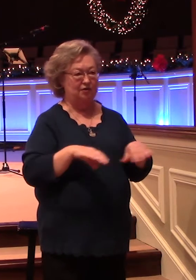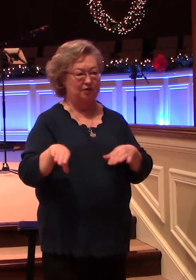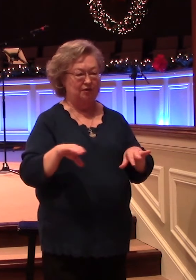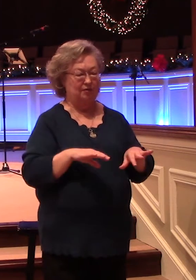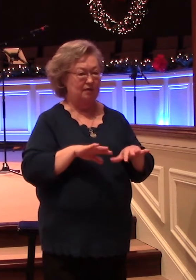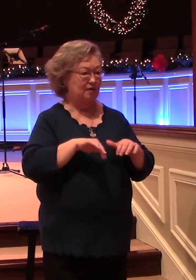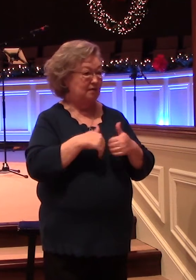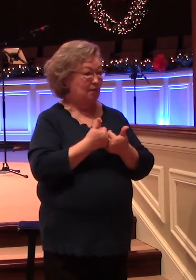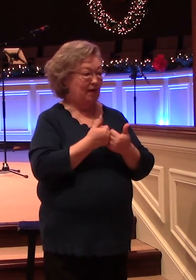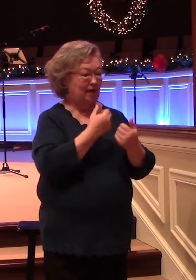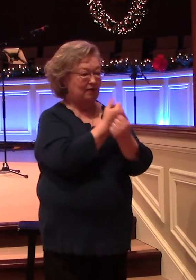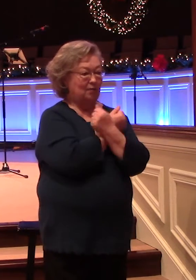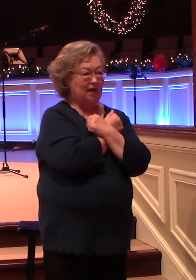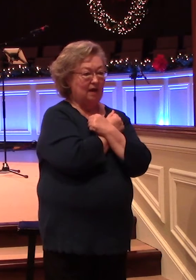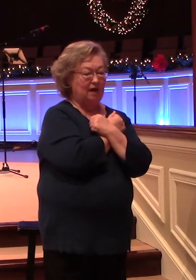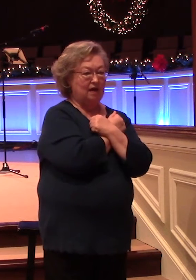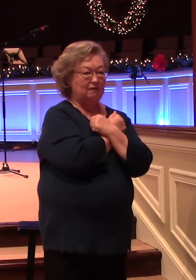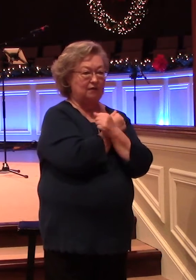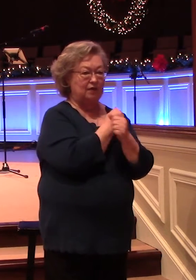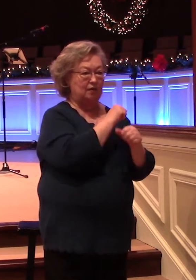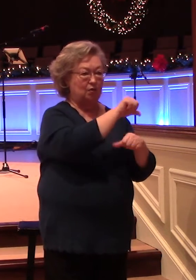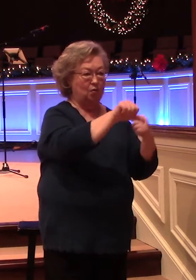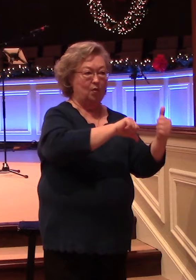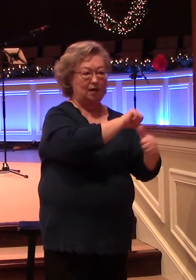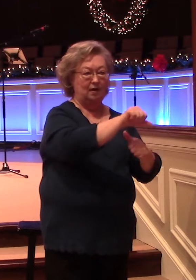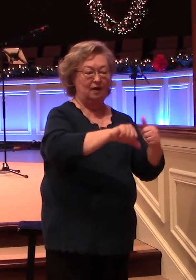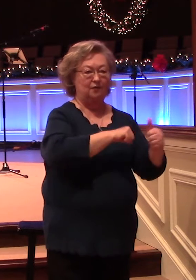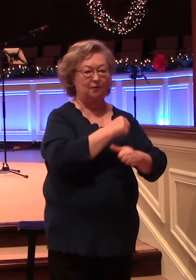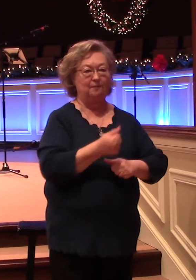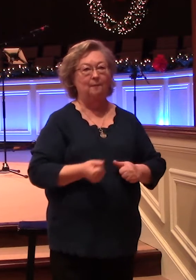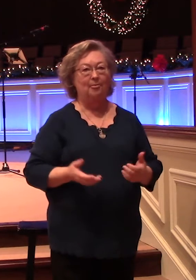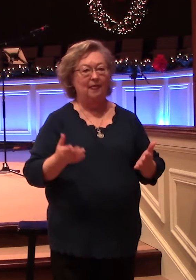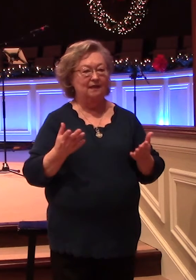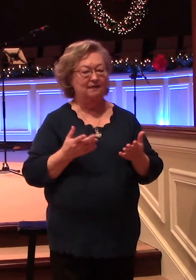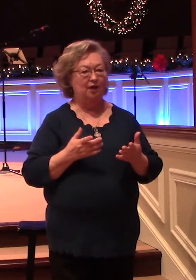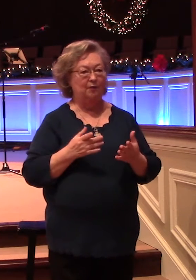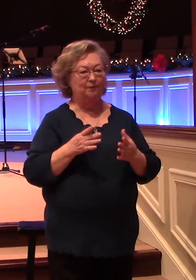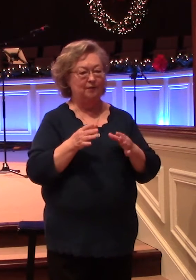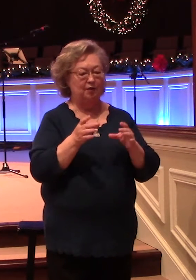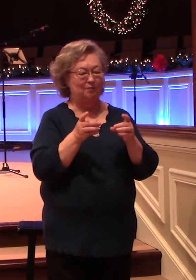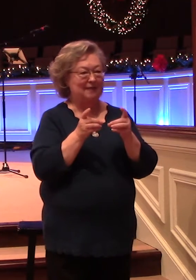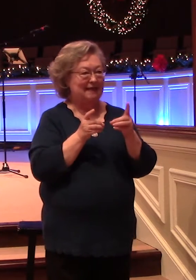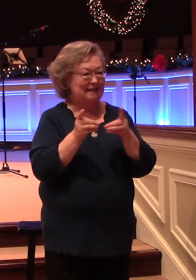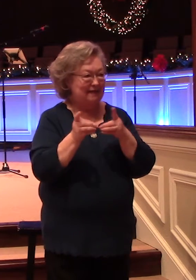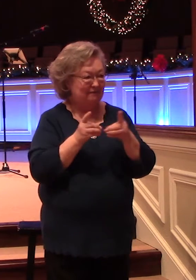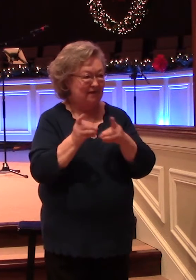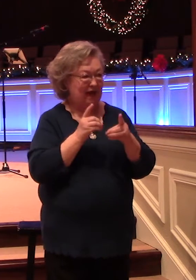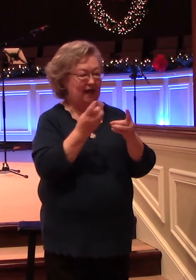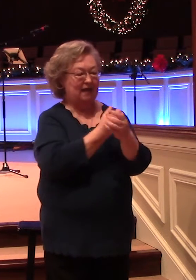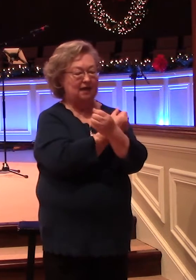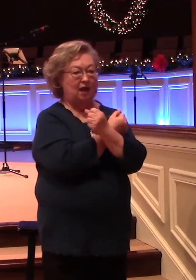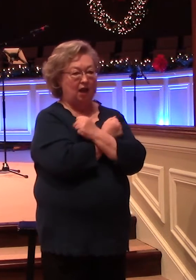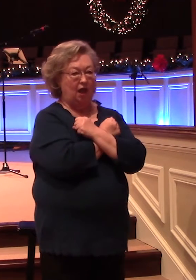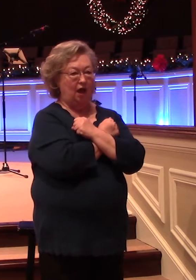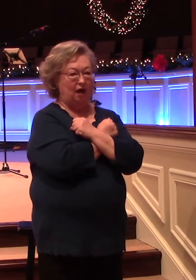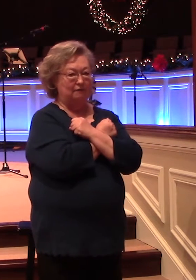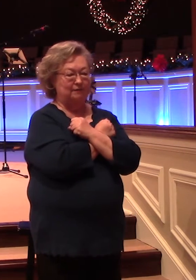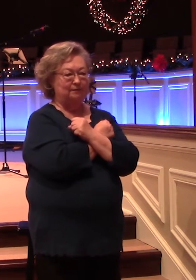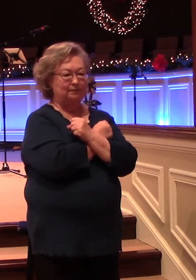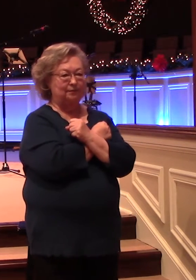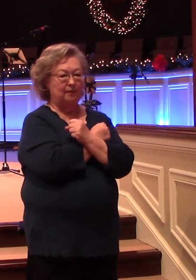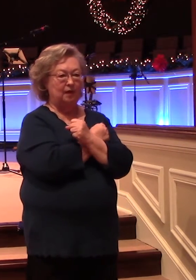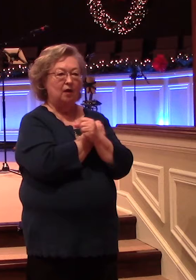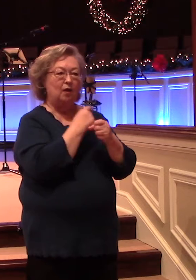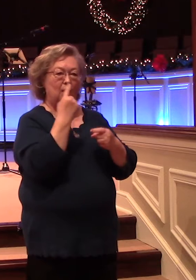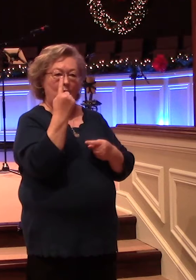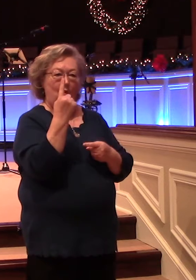good definition of love. Now, remember, when the Bible uses love, it uses the word agape, and that's sort of a different kind of